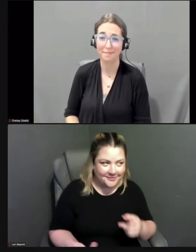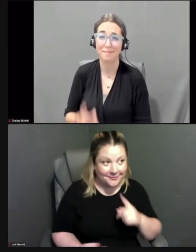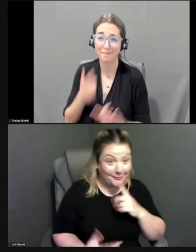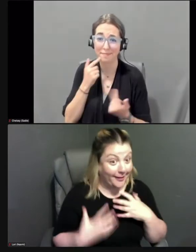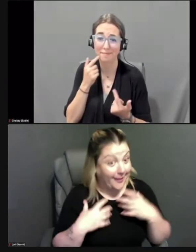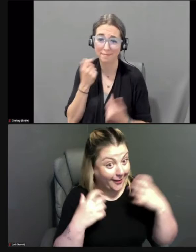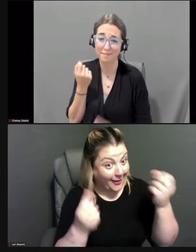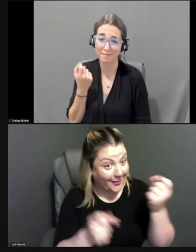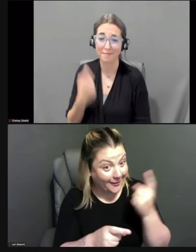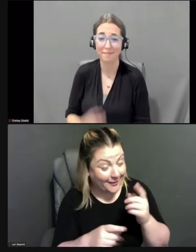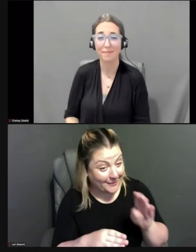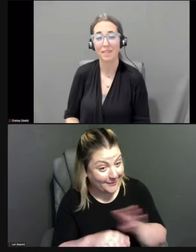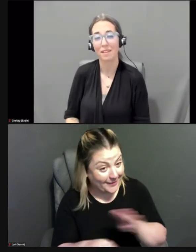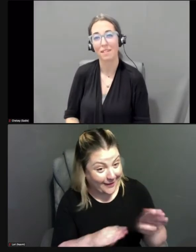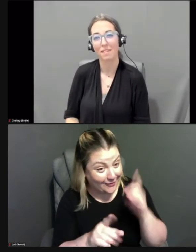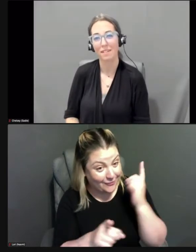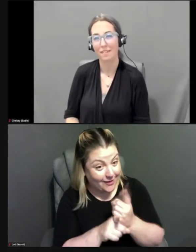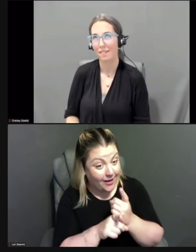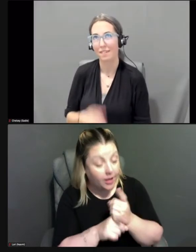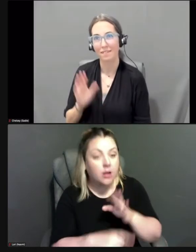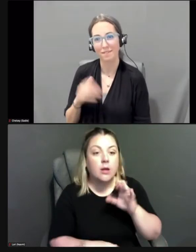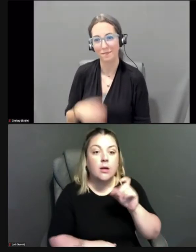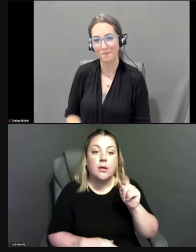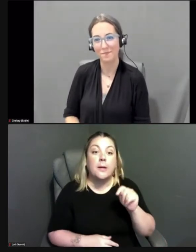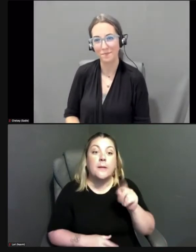Again, behavior that I was totally getting praised for.